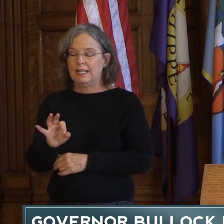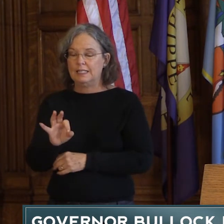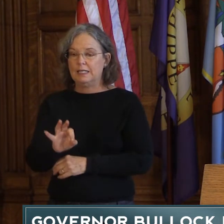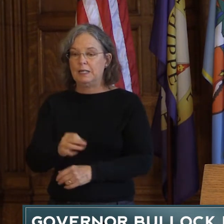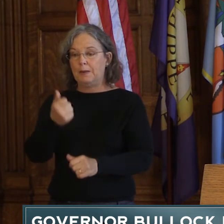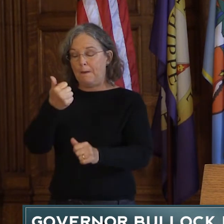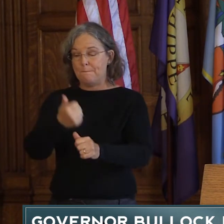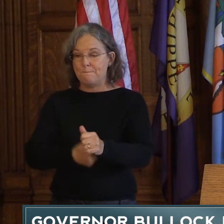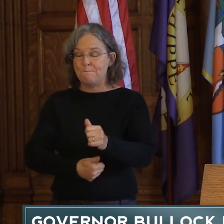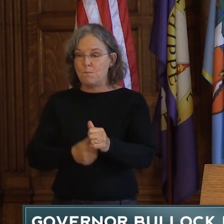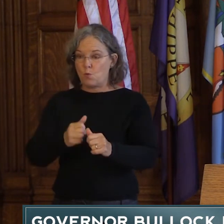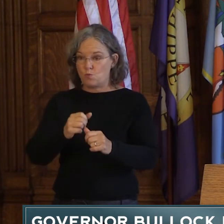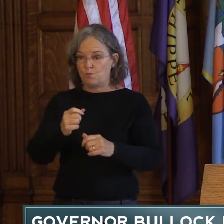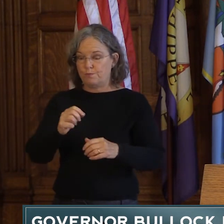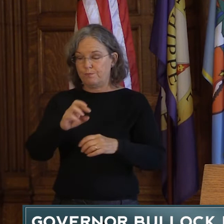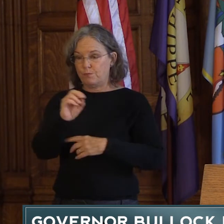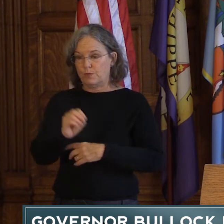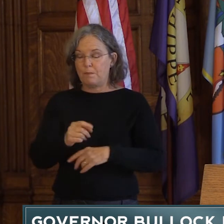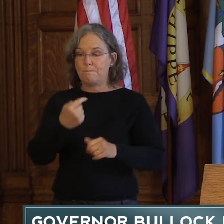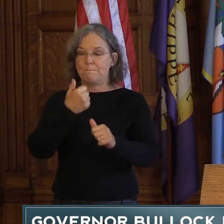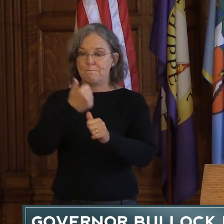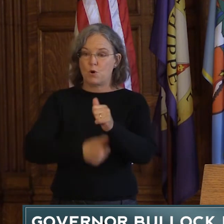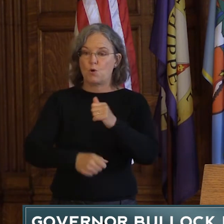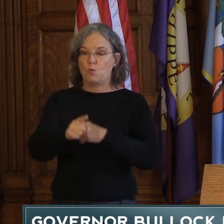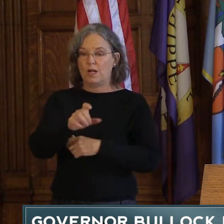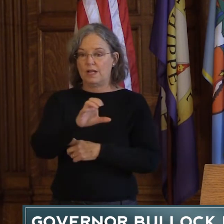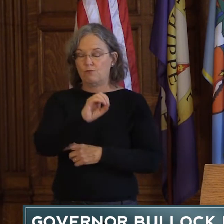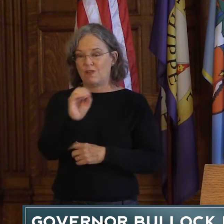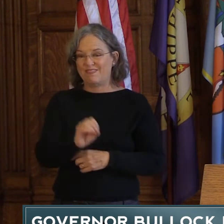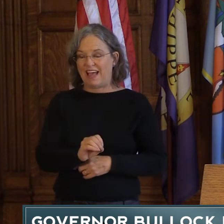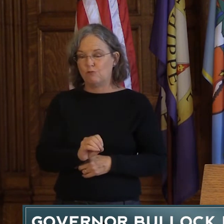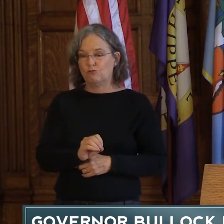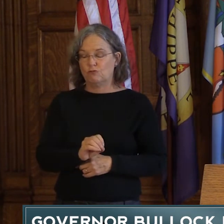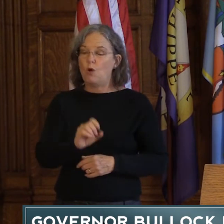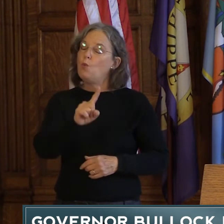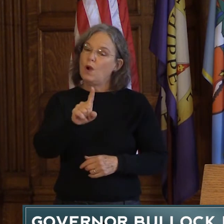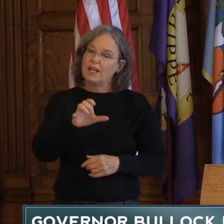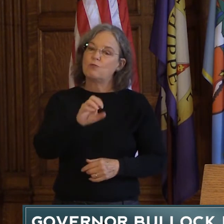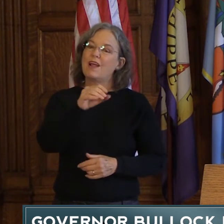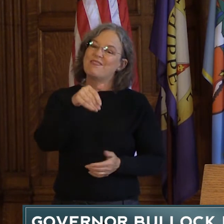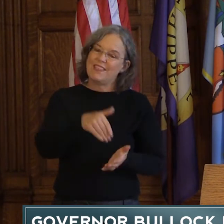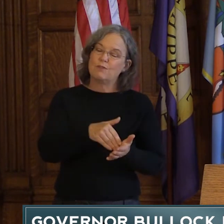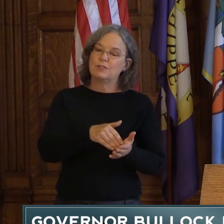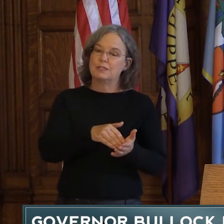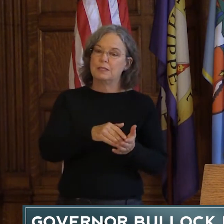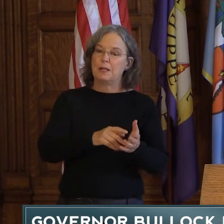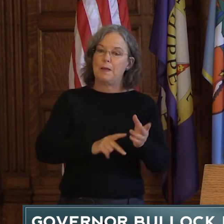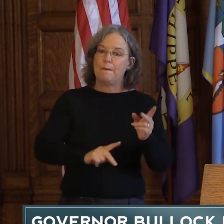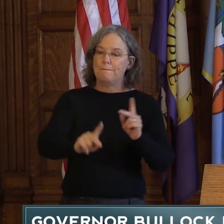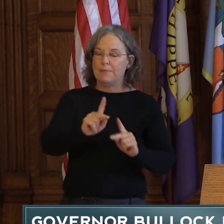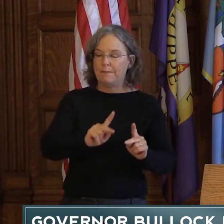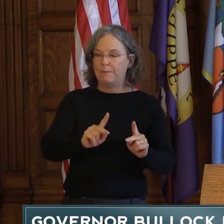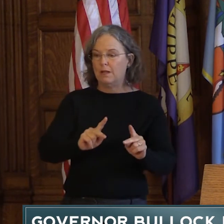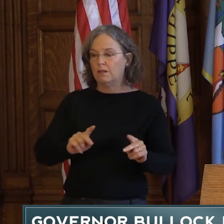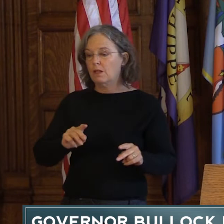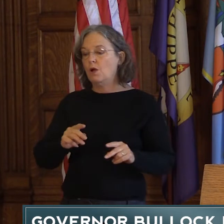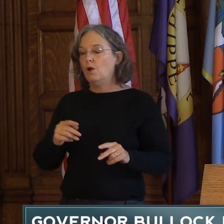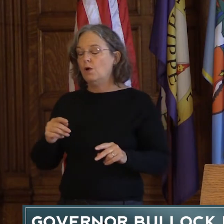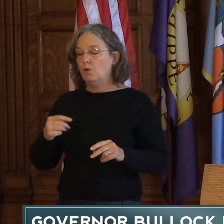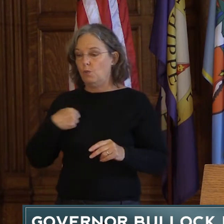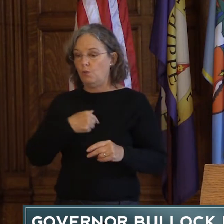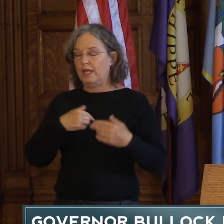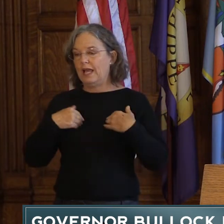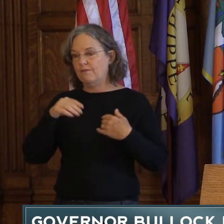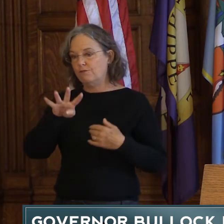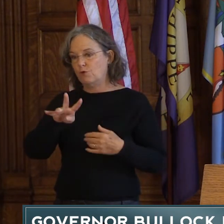100,000 population. Montana is at 42. Wyoming's twice that. North Dakota